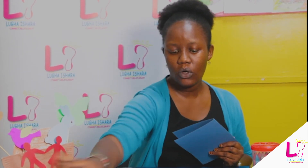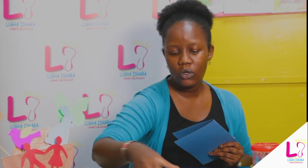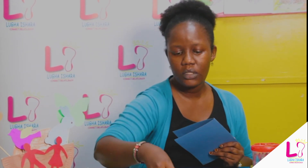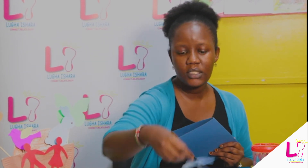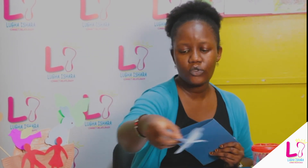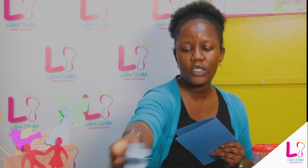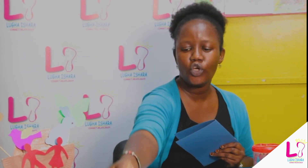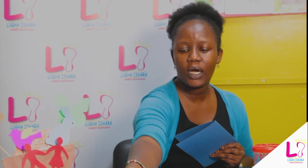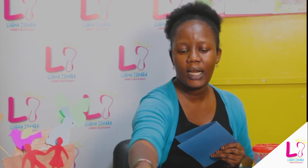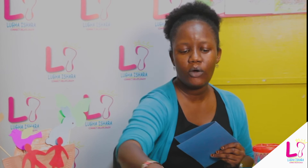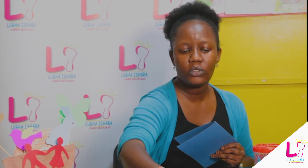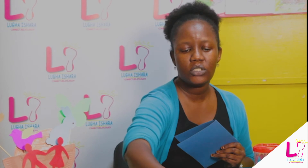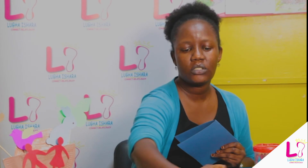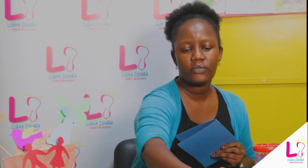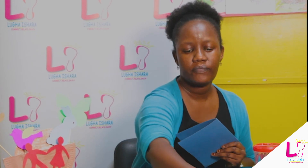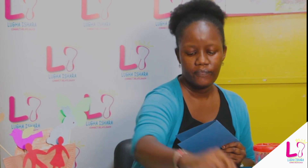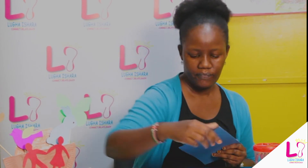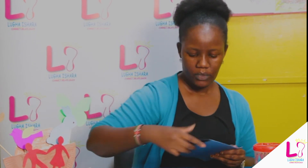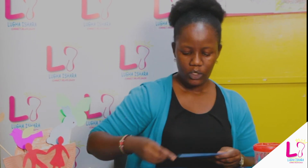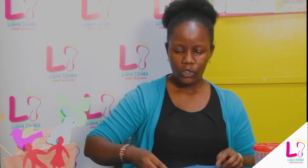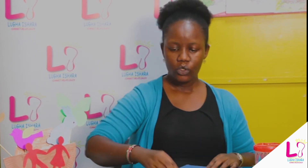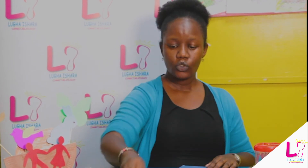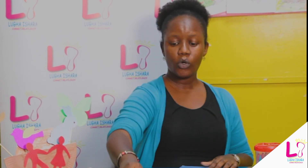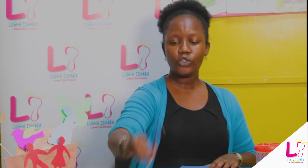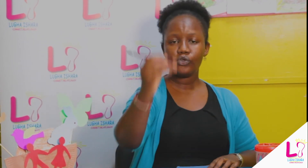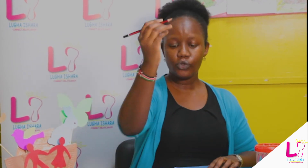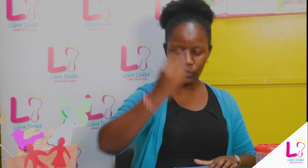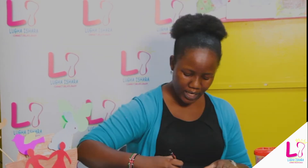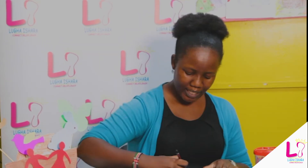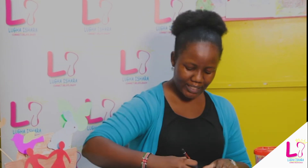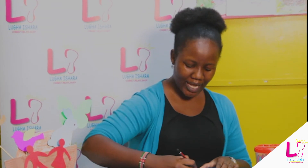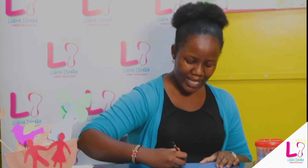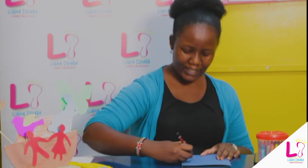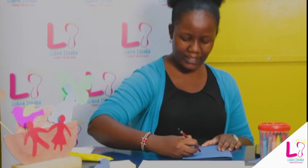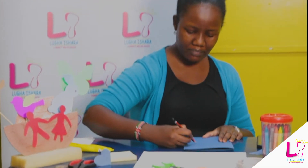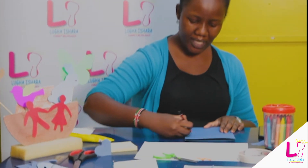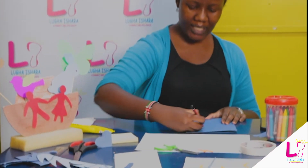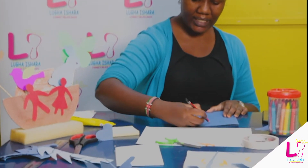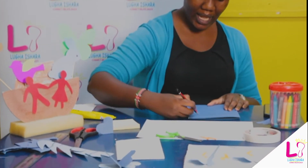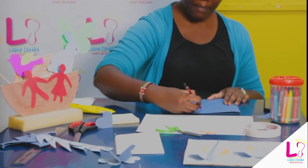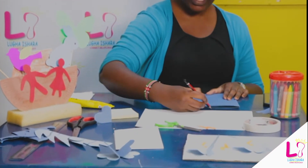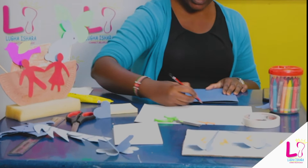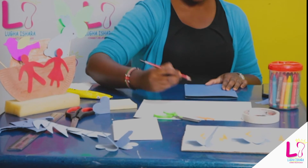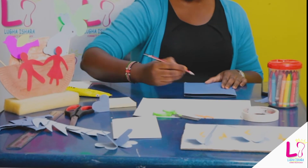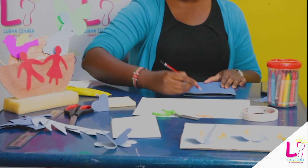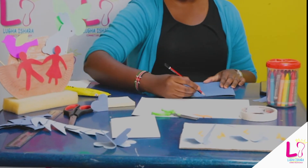So this is already your cloud. So what you do, just make some random